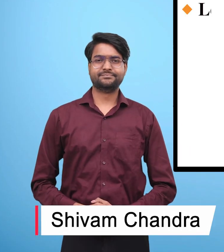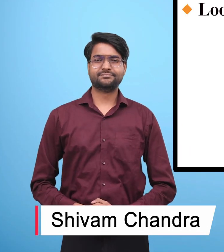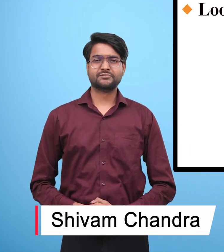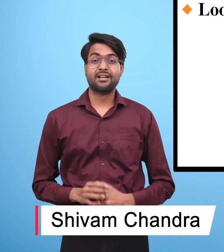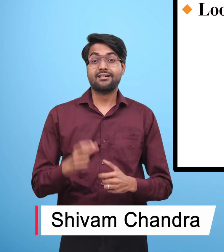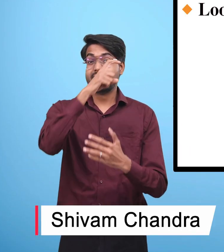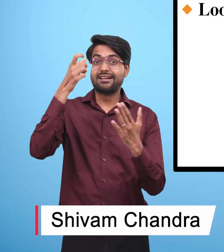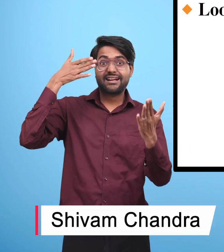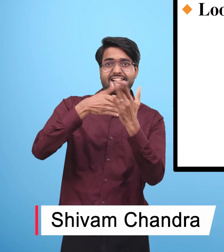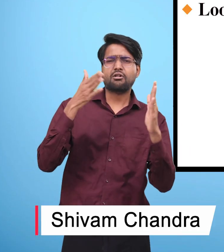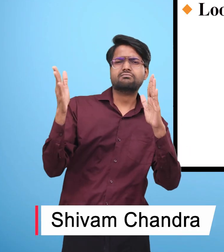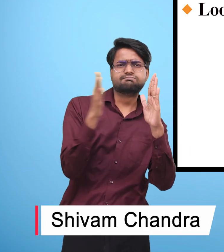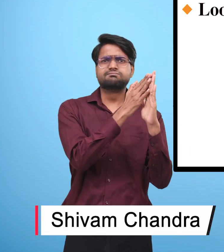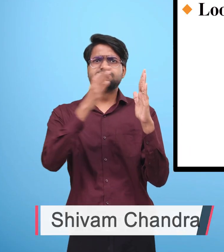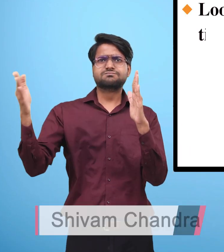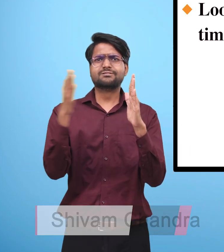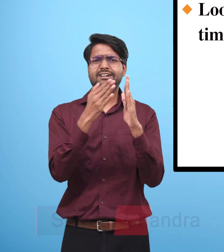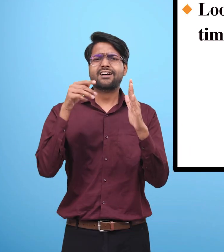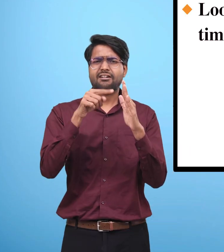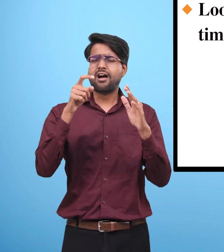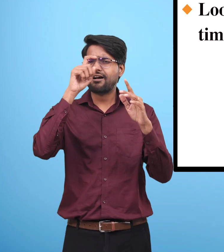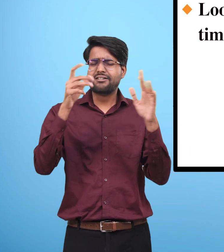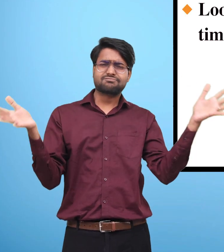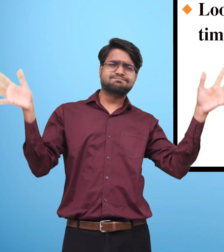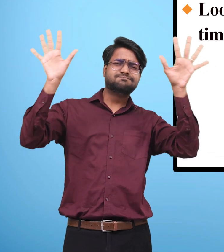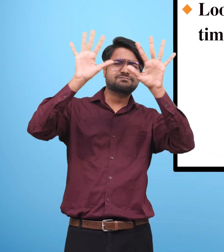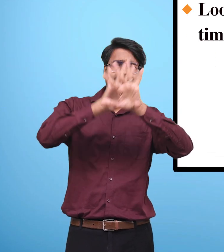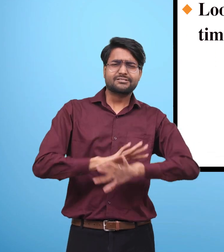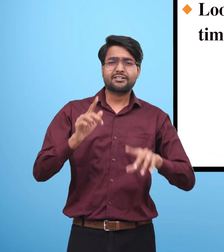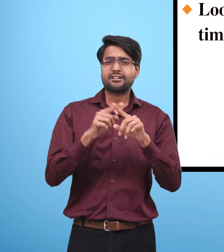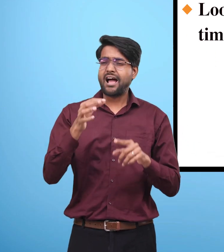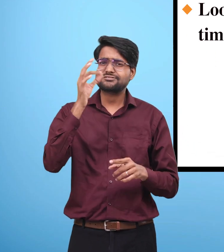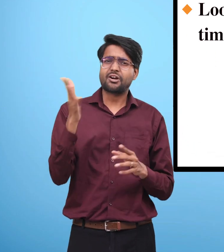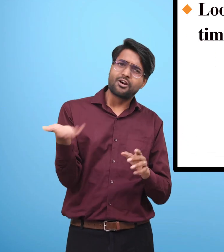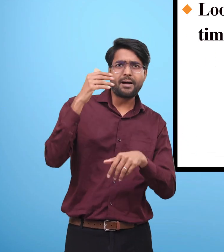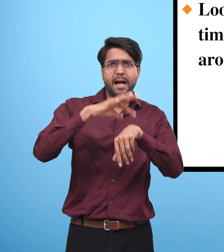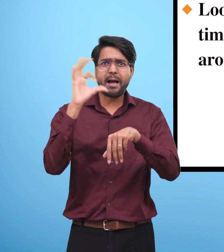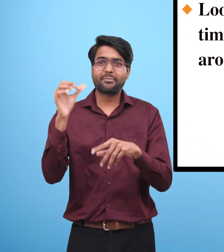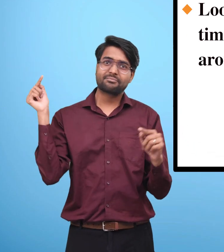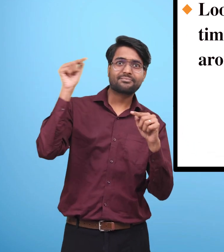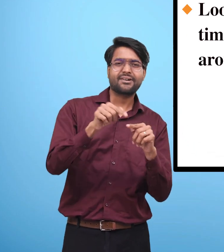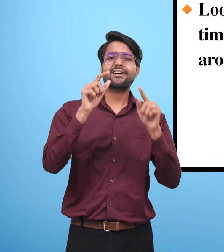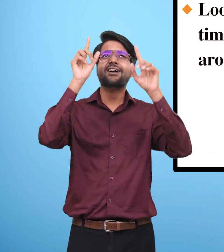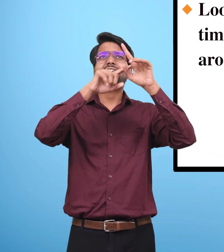Look for the Big Dipper during summertime in the early part of the night, say around 9 p.m.